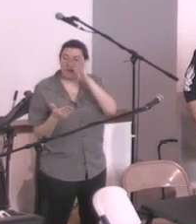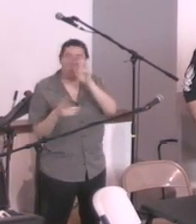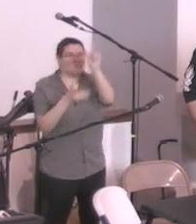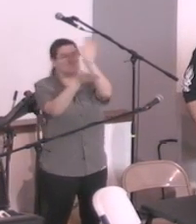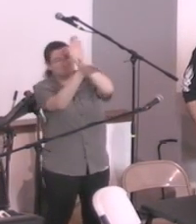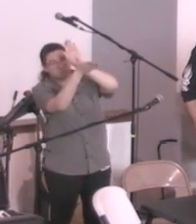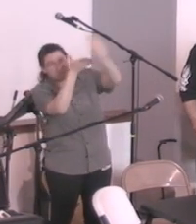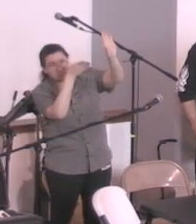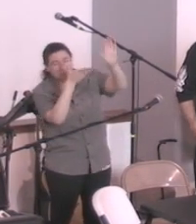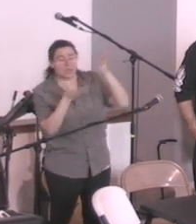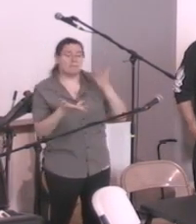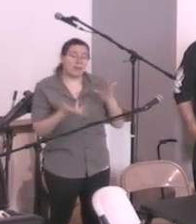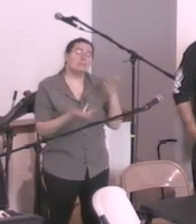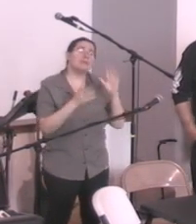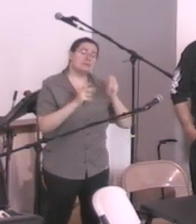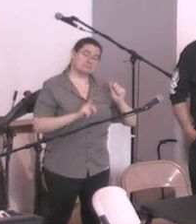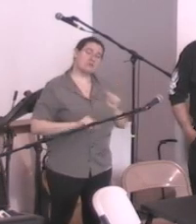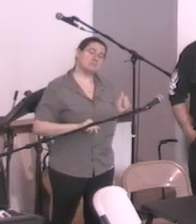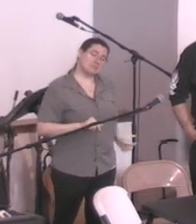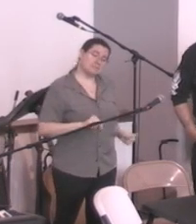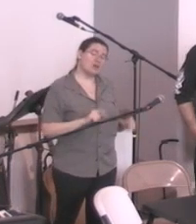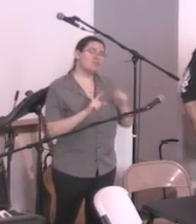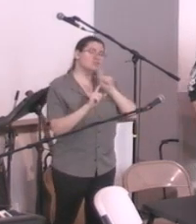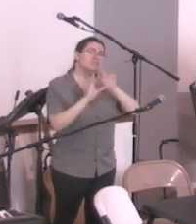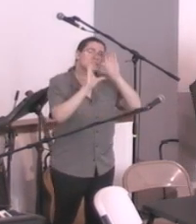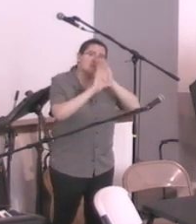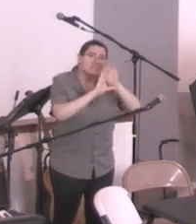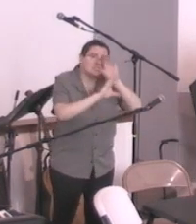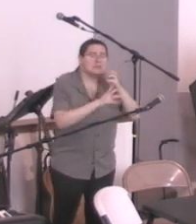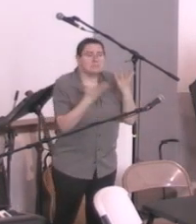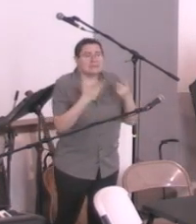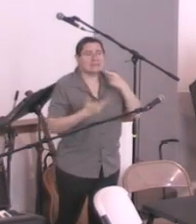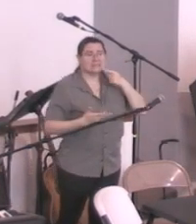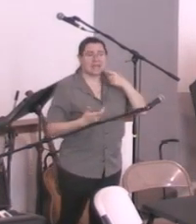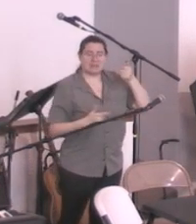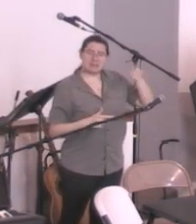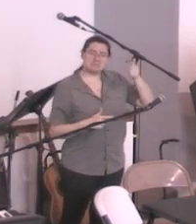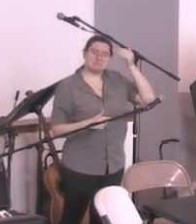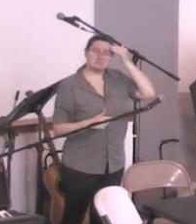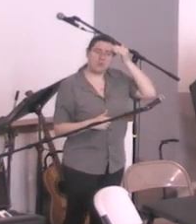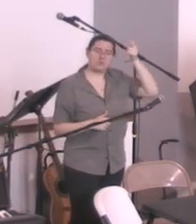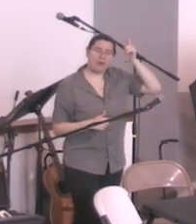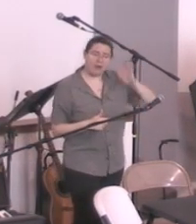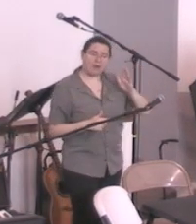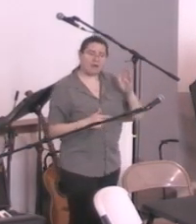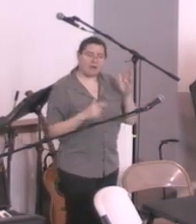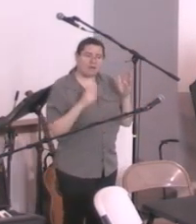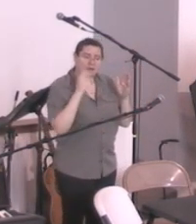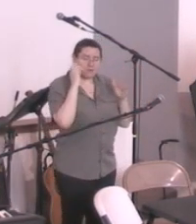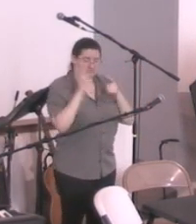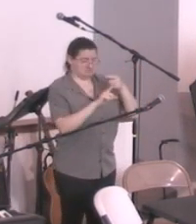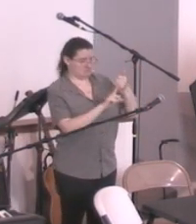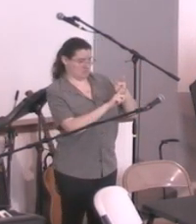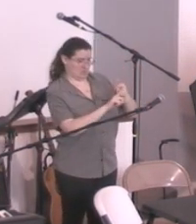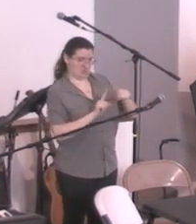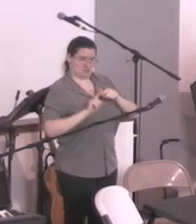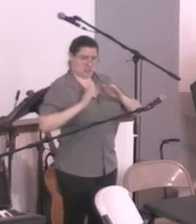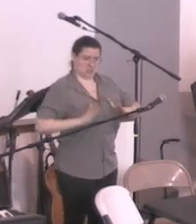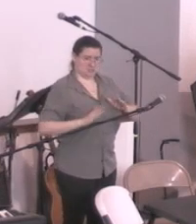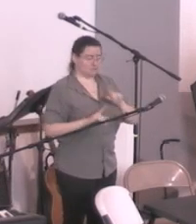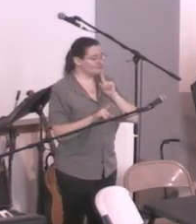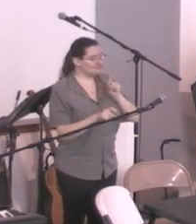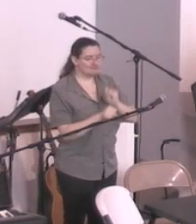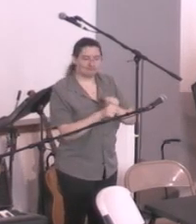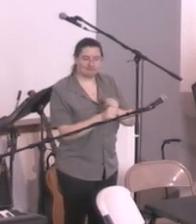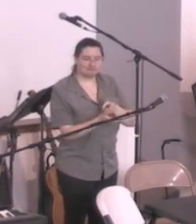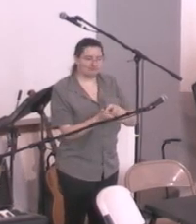seeking God, and they may be spiritual. They even claim to know God or to be a Christian, when in reality they're their